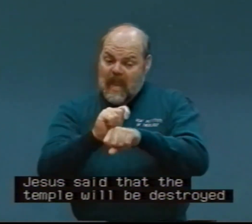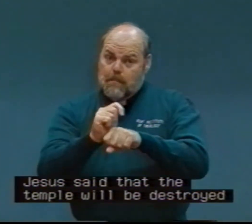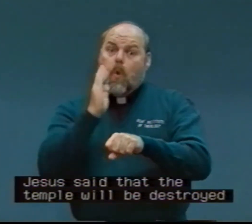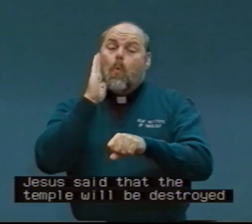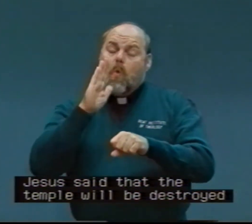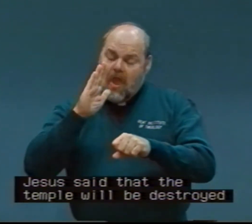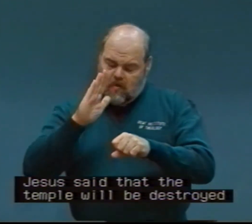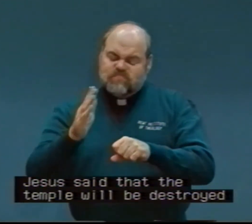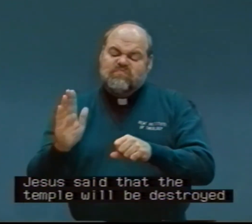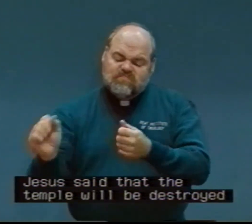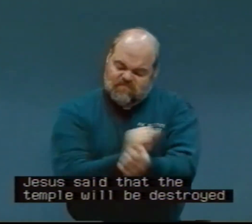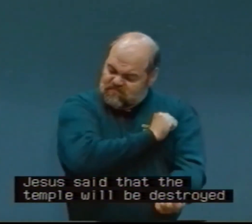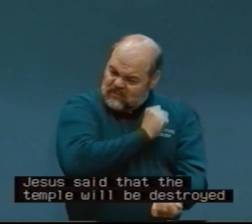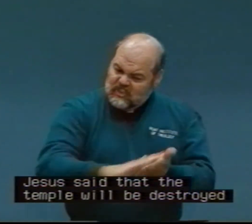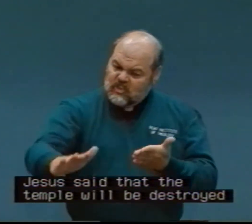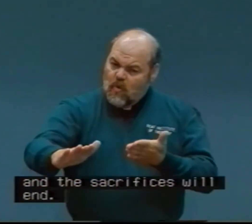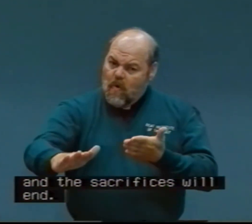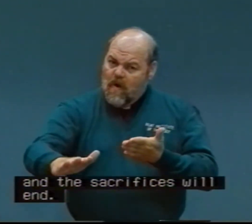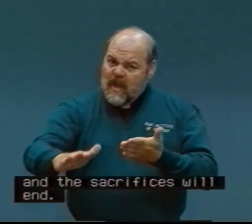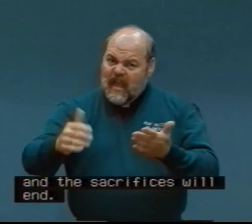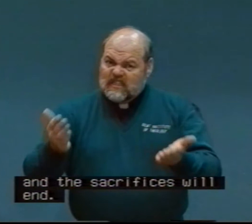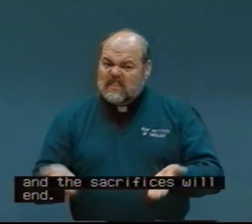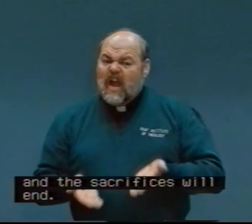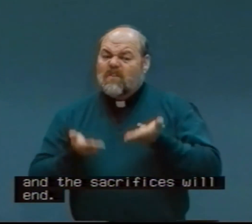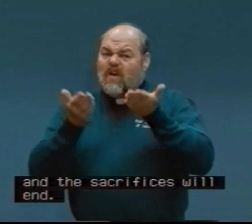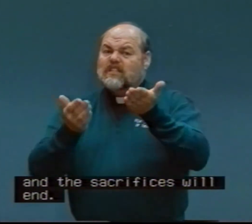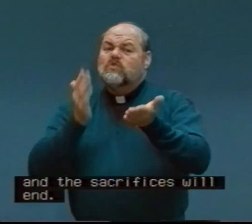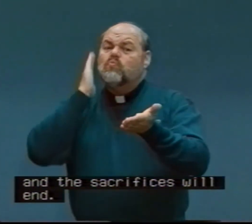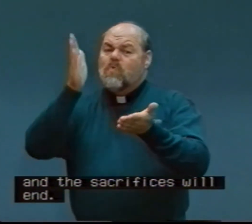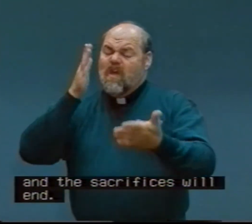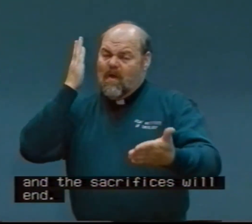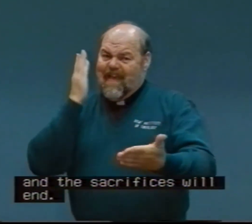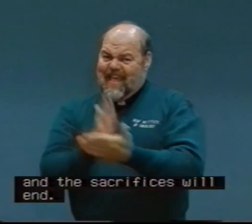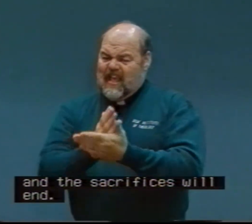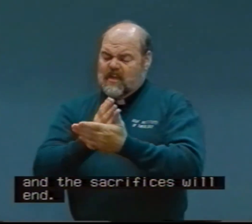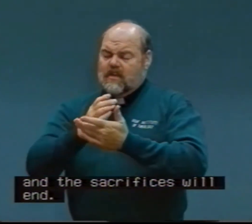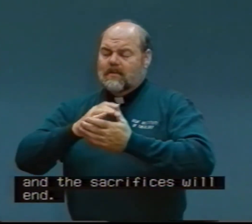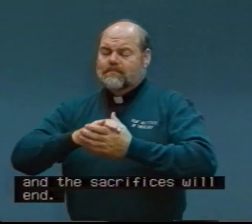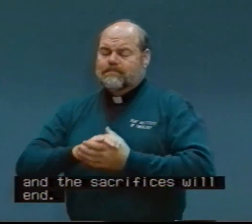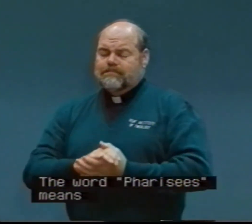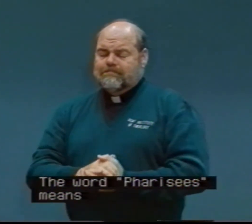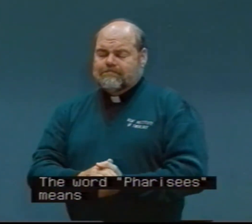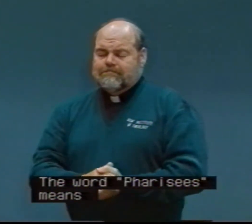Jesus said that the temple will be destroyed and the sacrifices will end.